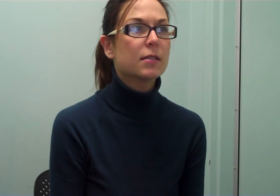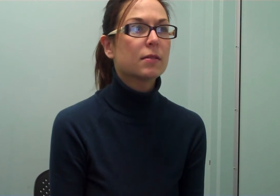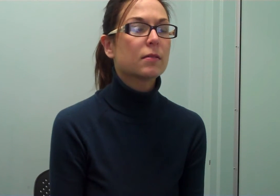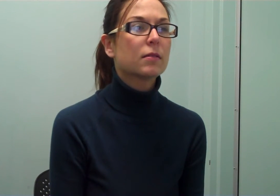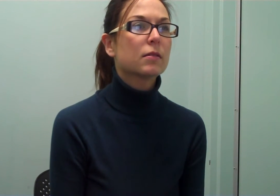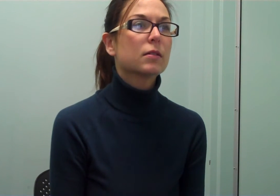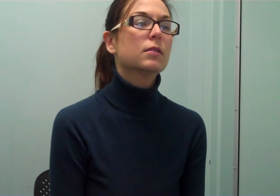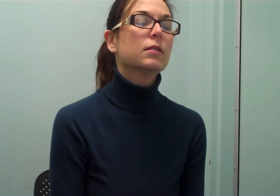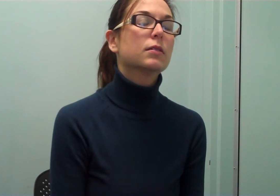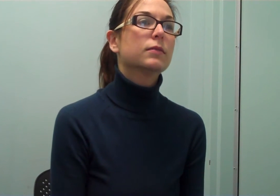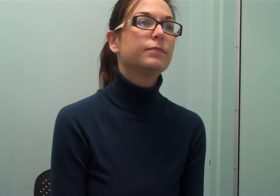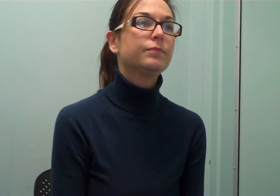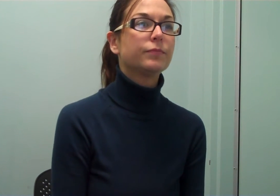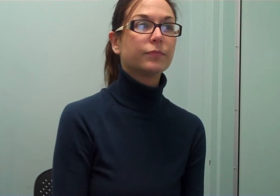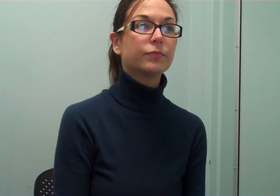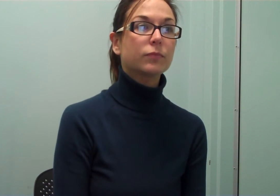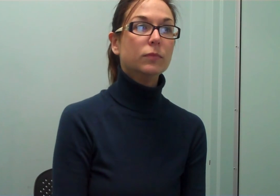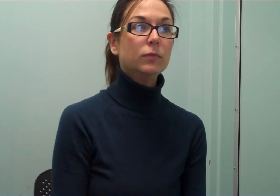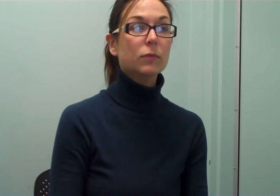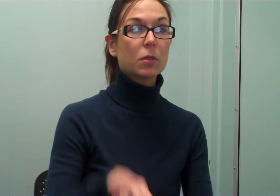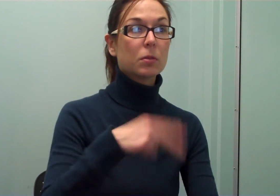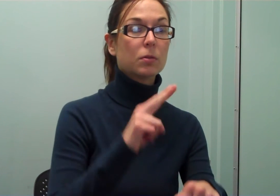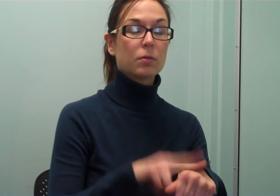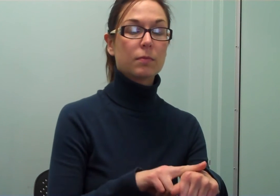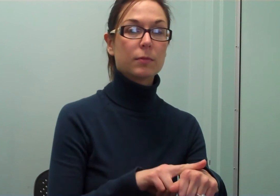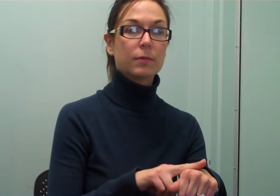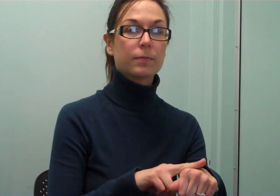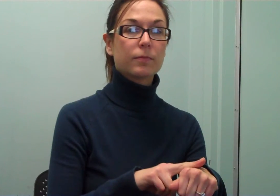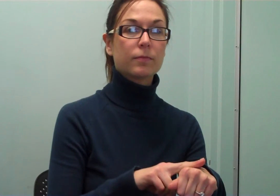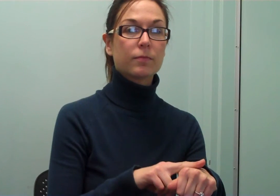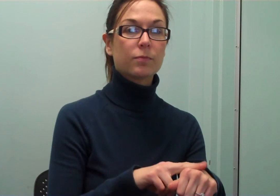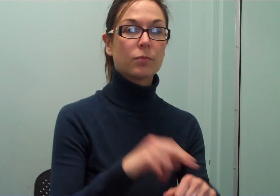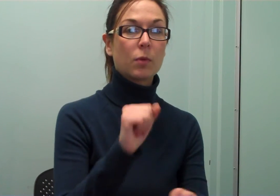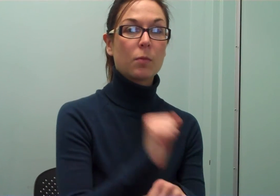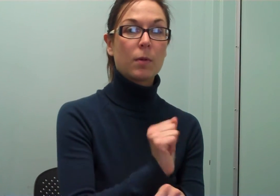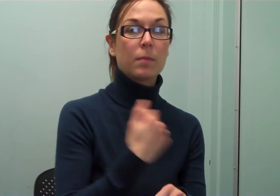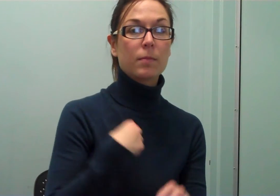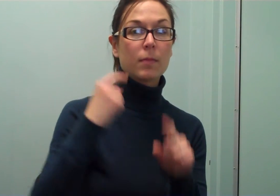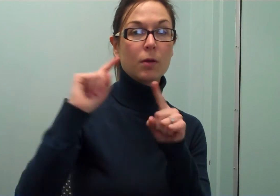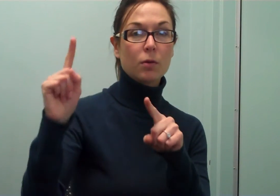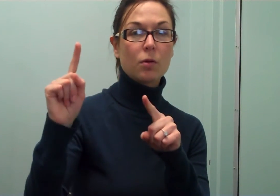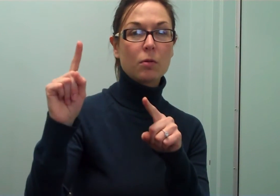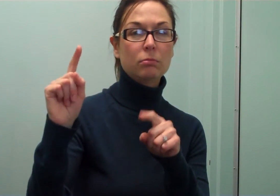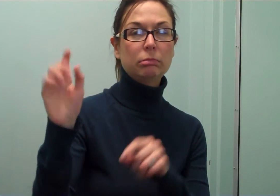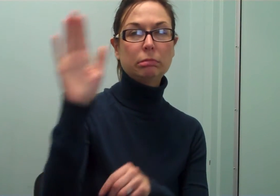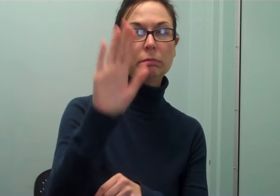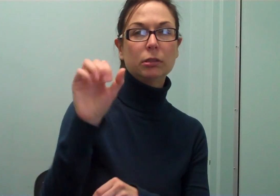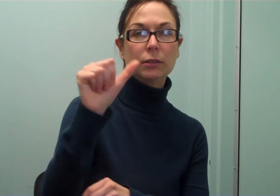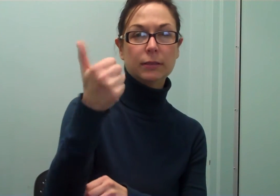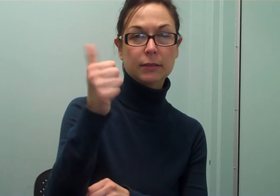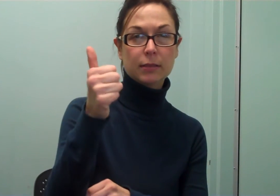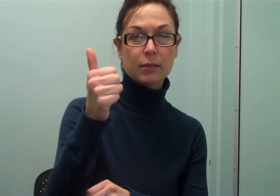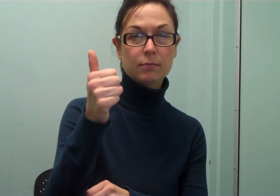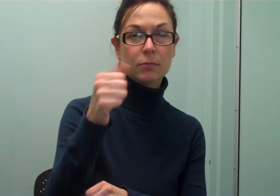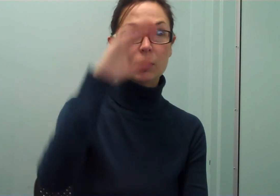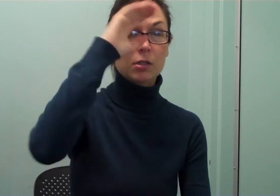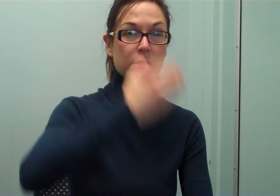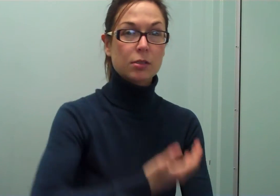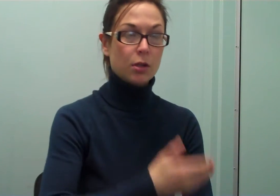nights? I usually go in around 10 after I drop my son off, and sometimes